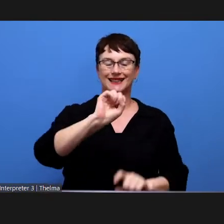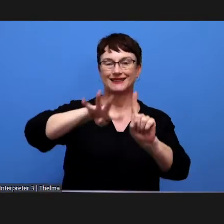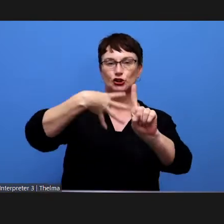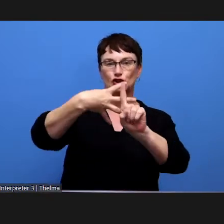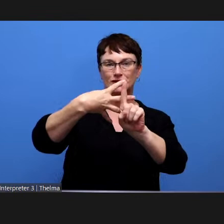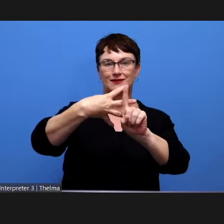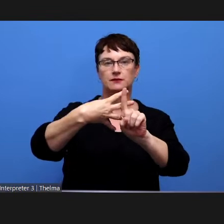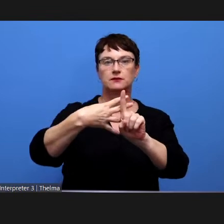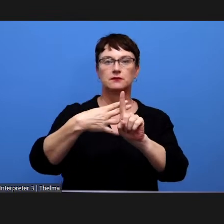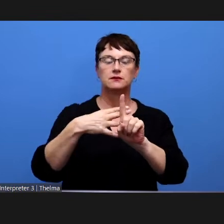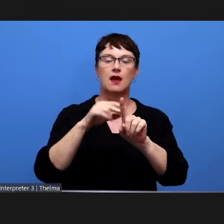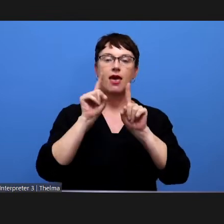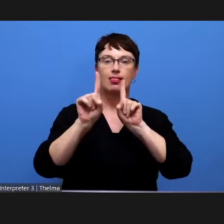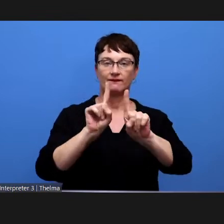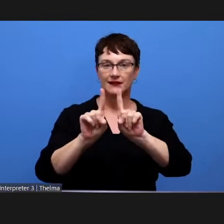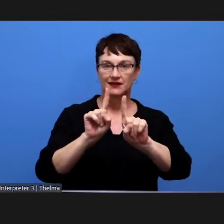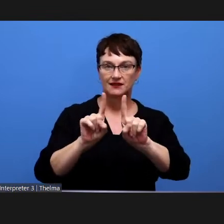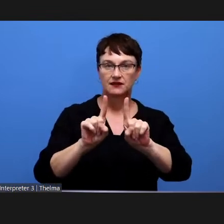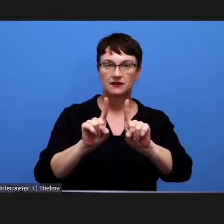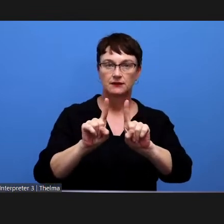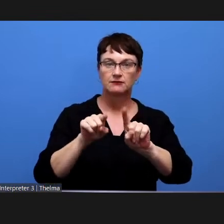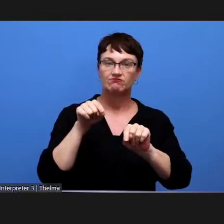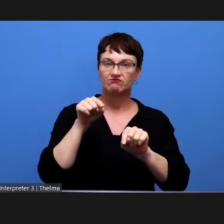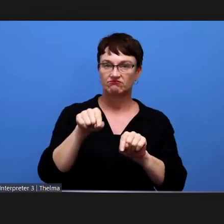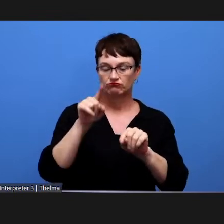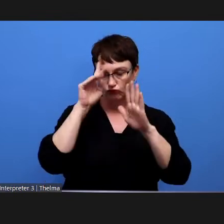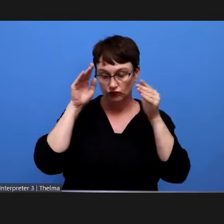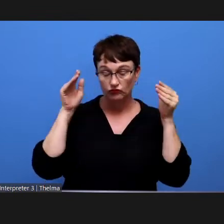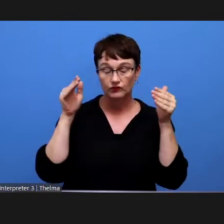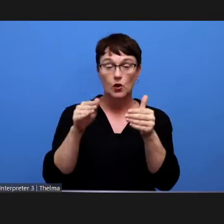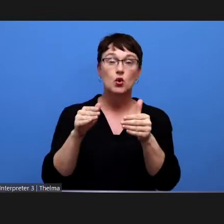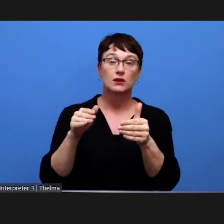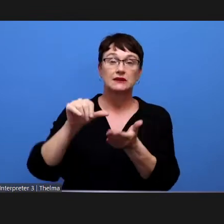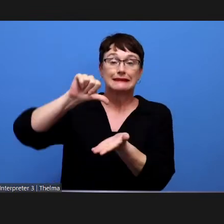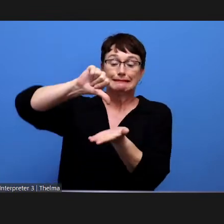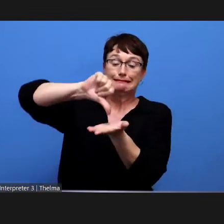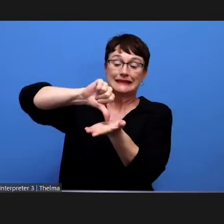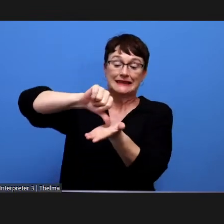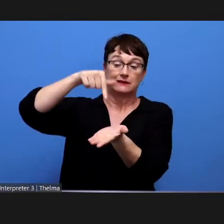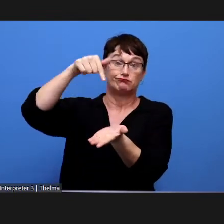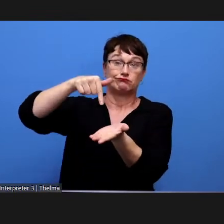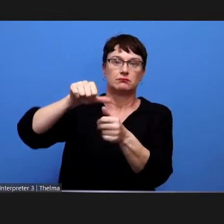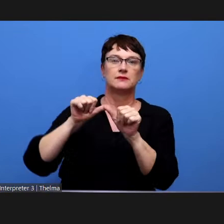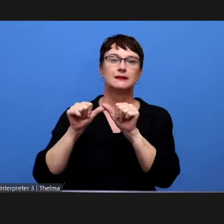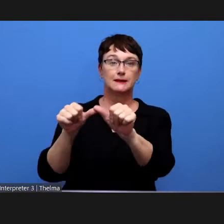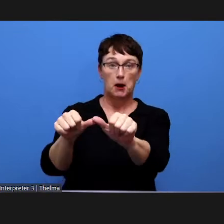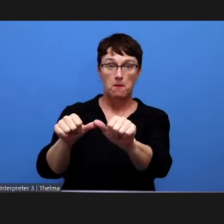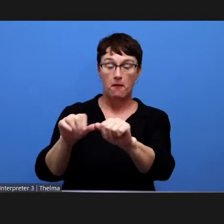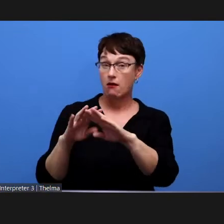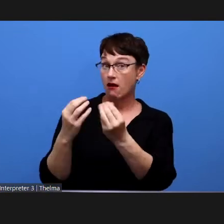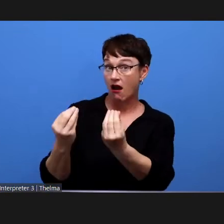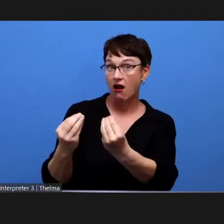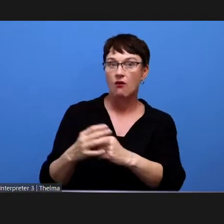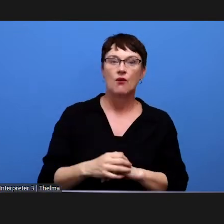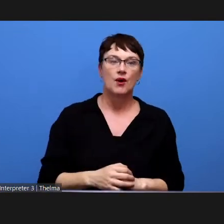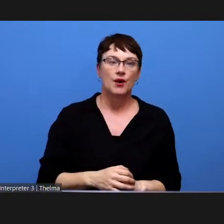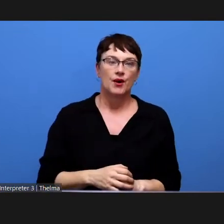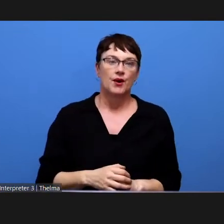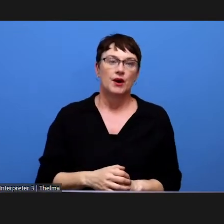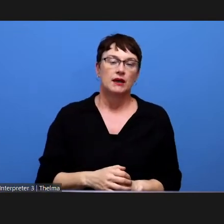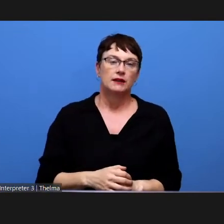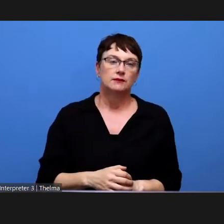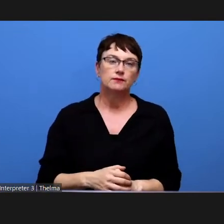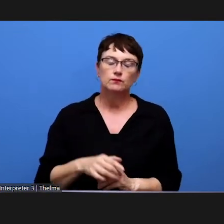for Africa. We had a good number of speakers, distinguished speakers that